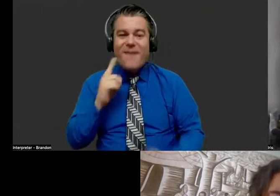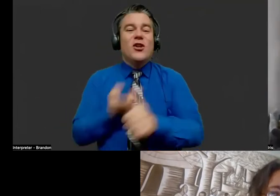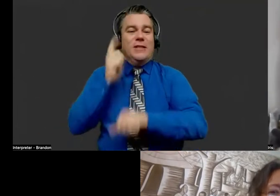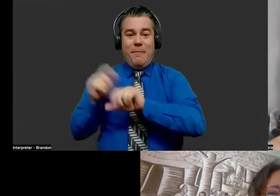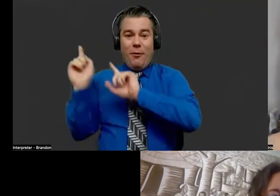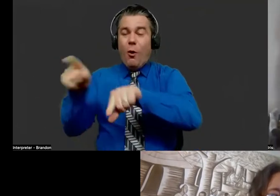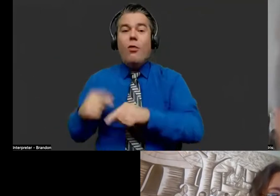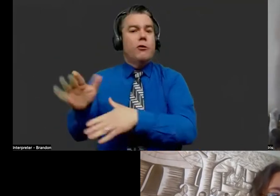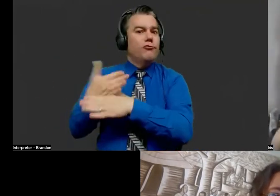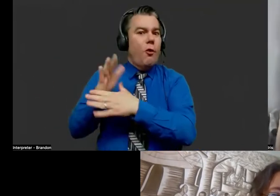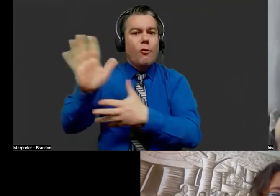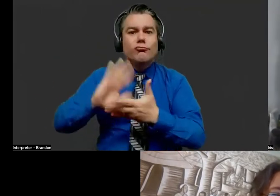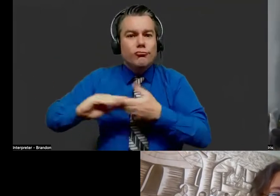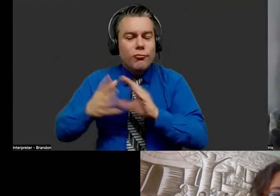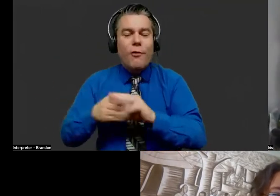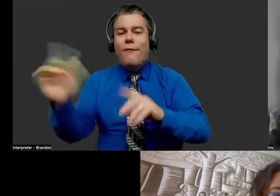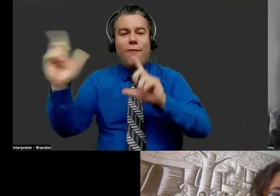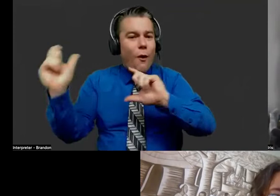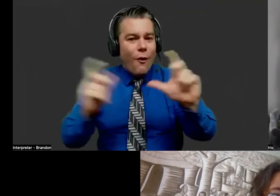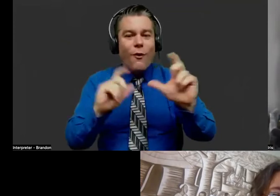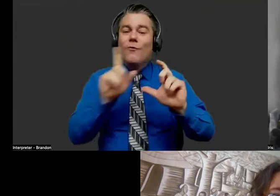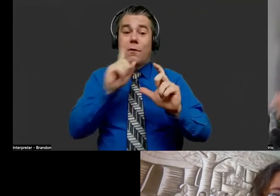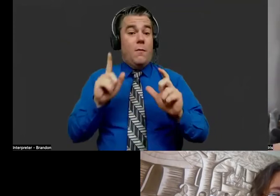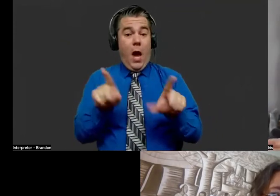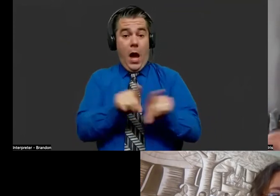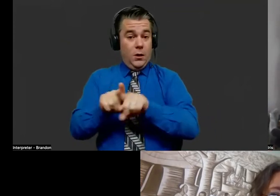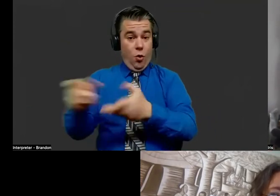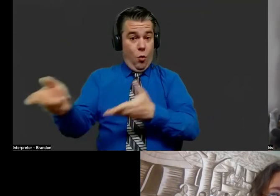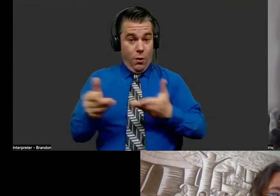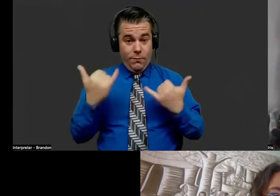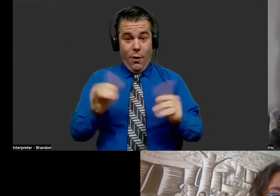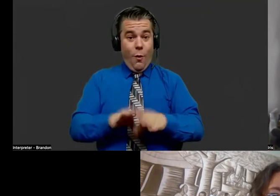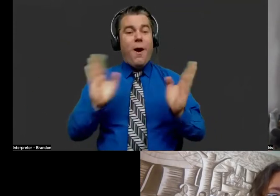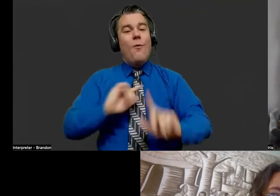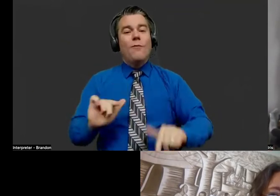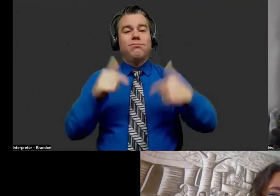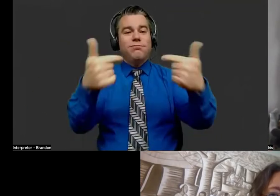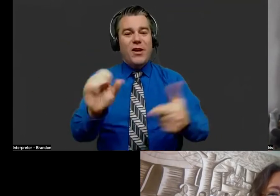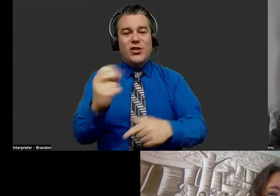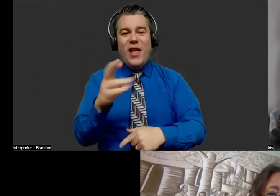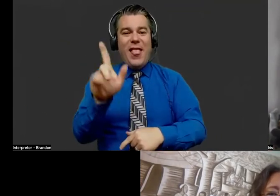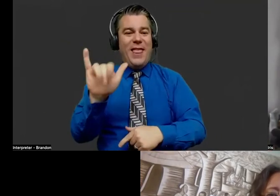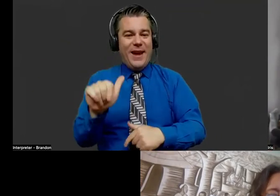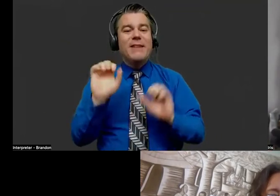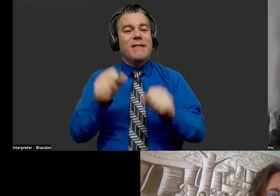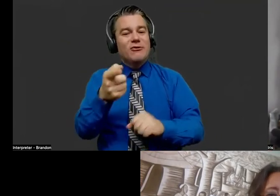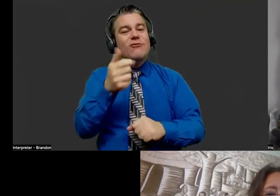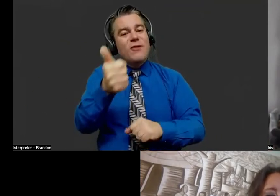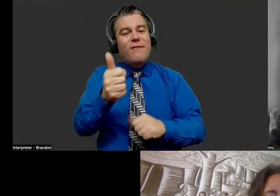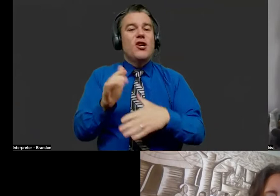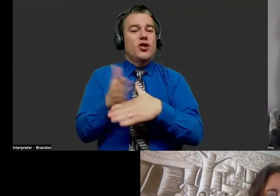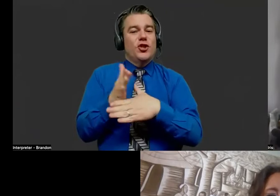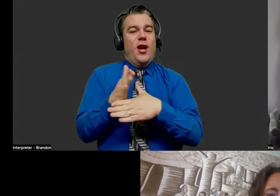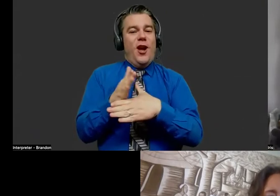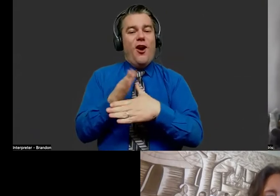So as a welcome and an opening, I am going to hand it over to Shalia and let her share her